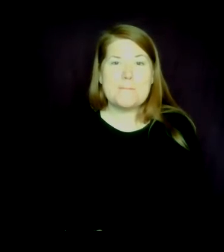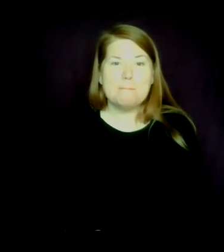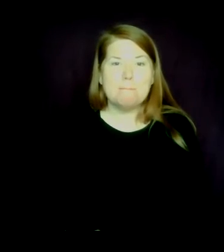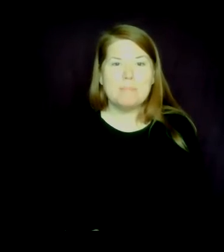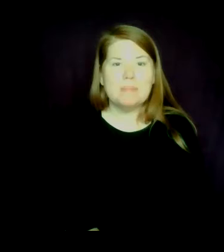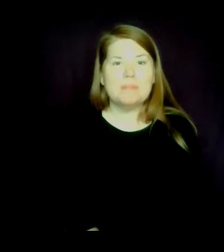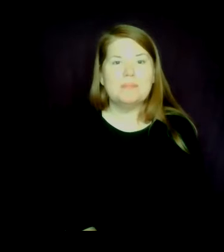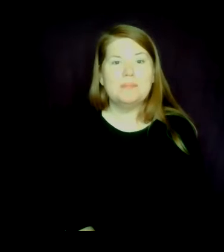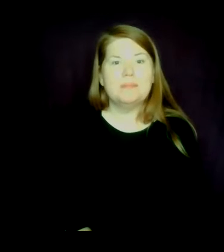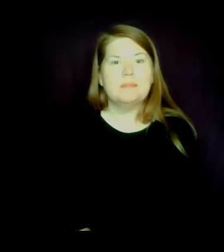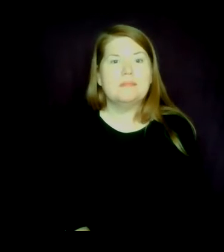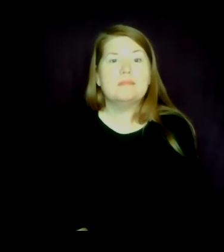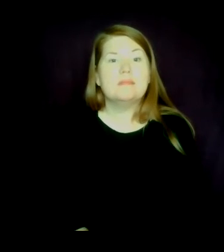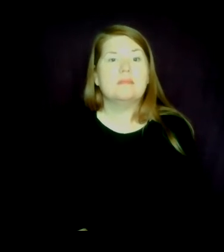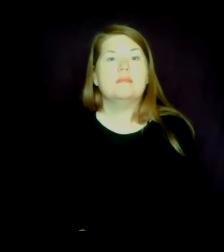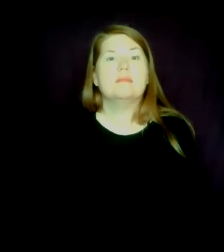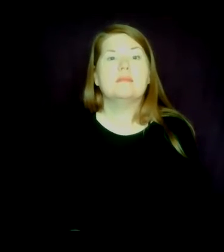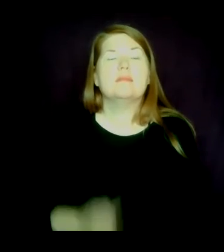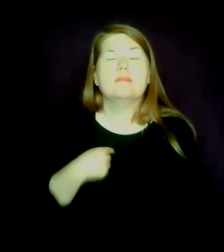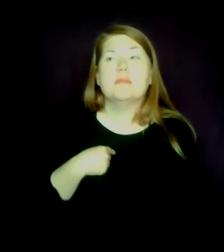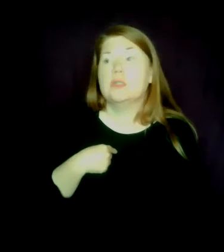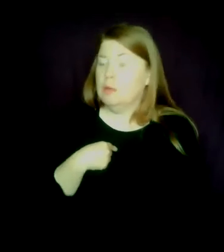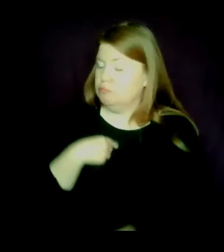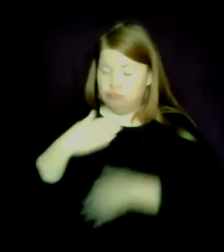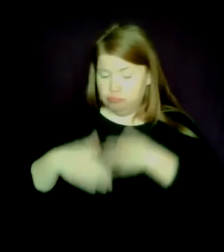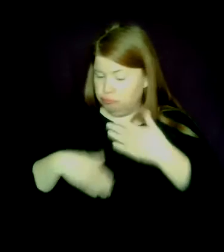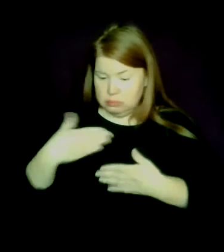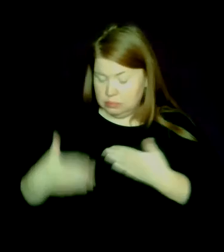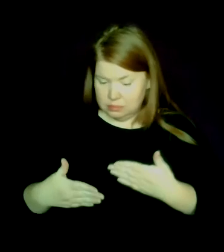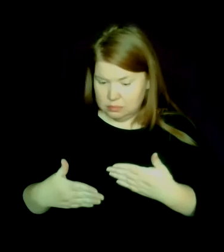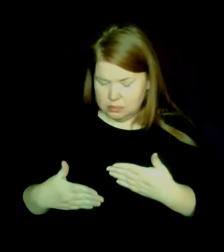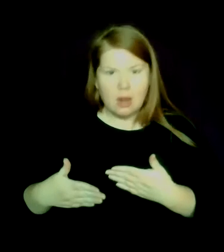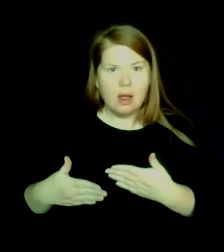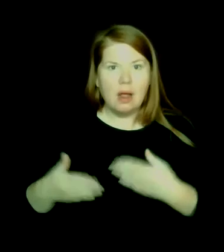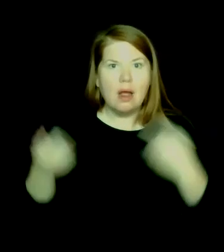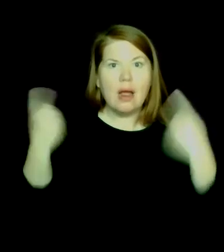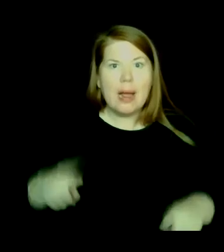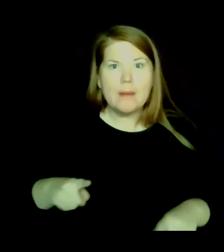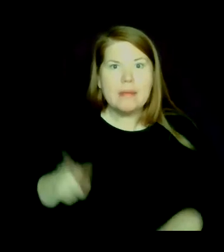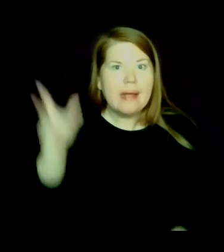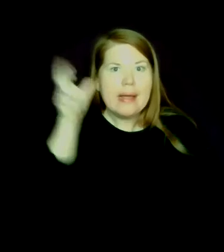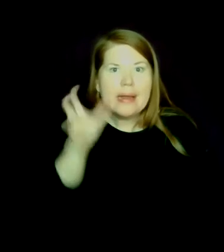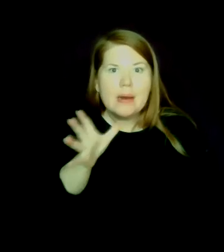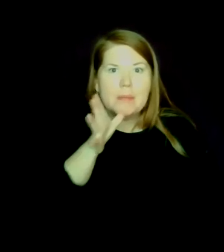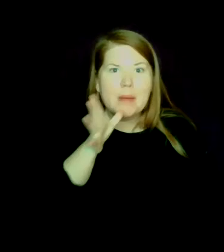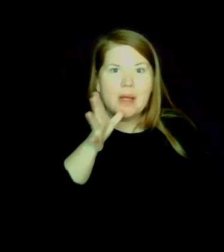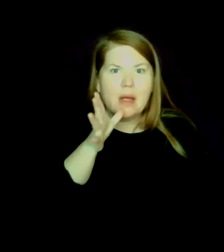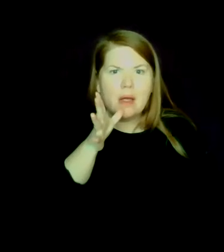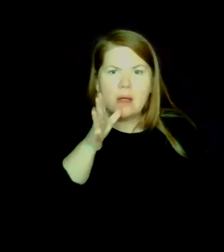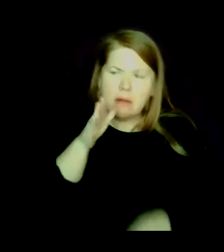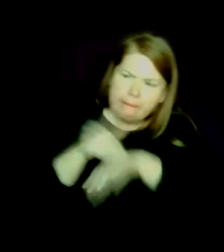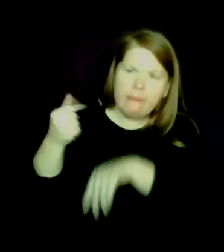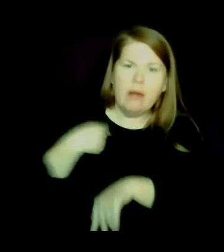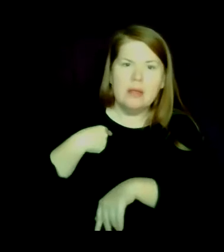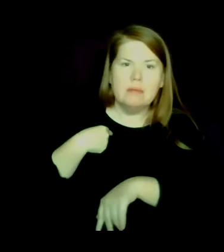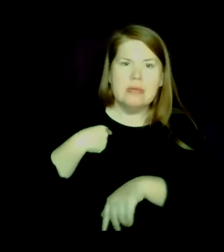Before I'm done with my first song, Mama calls me to the back room so I can put on my smock. That's her smock